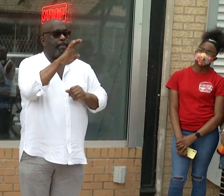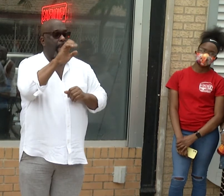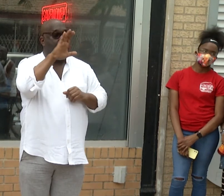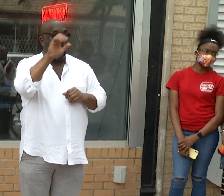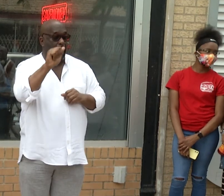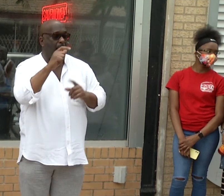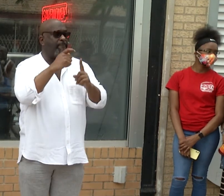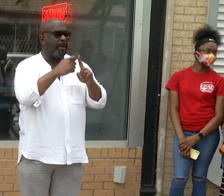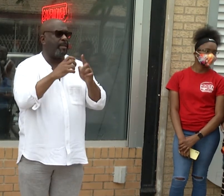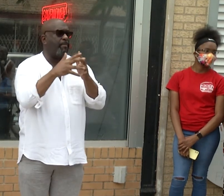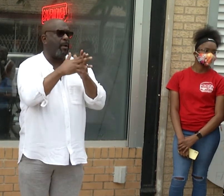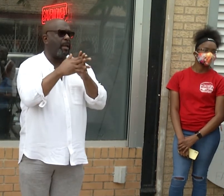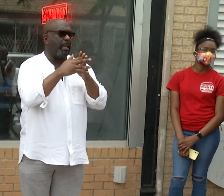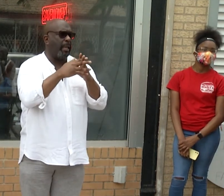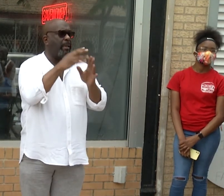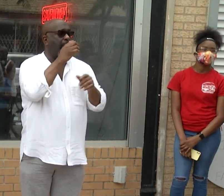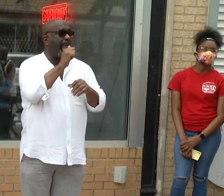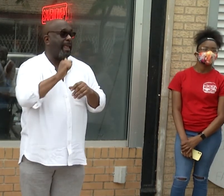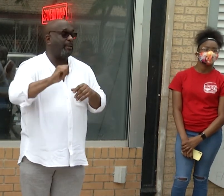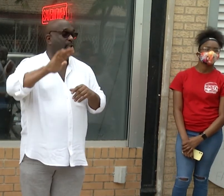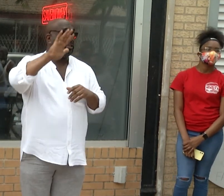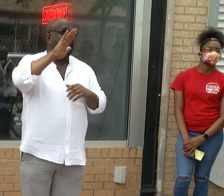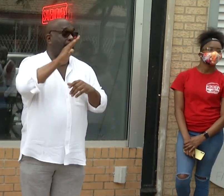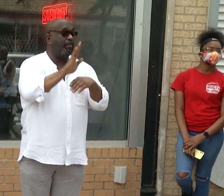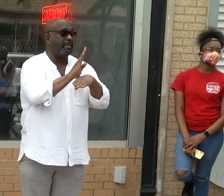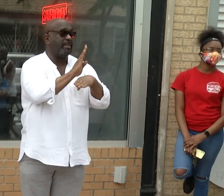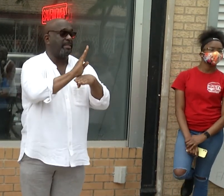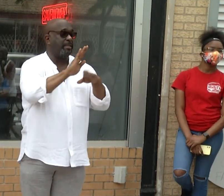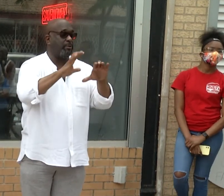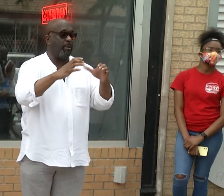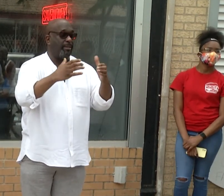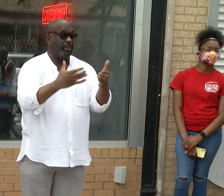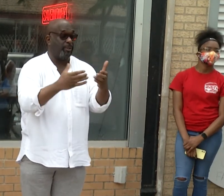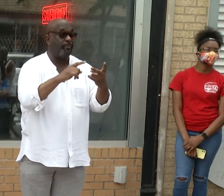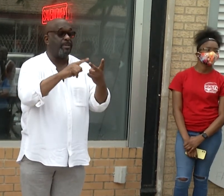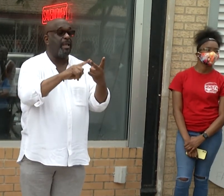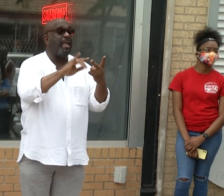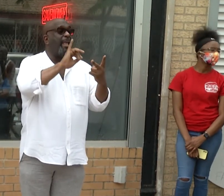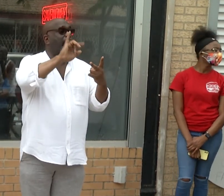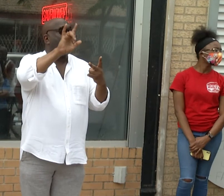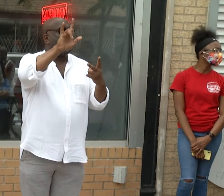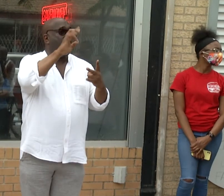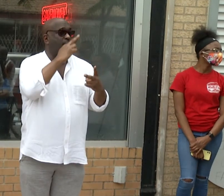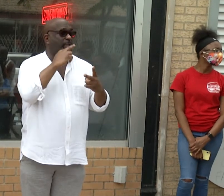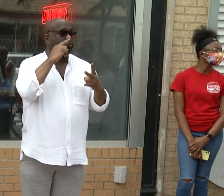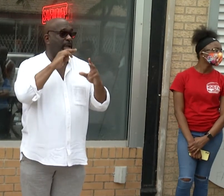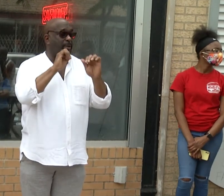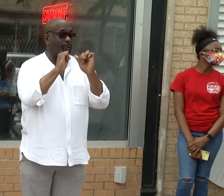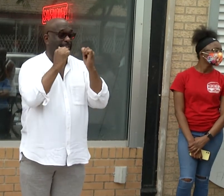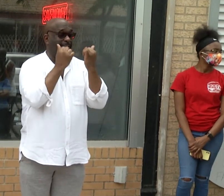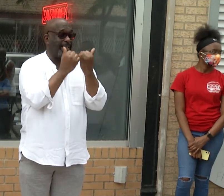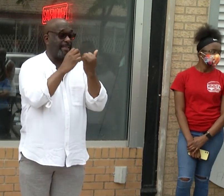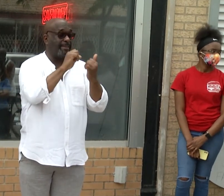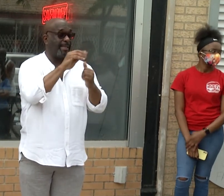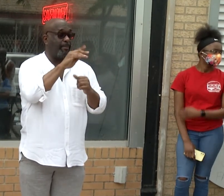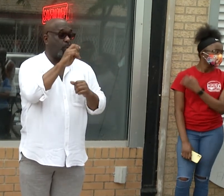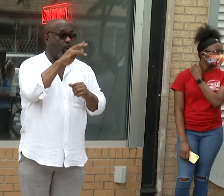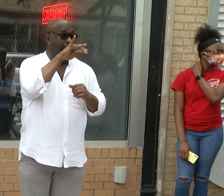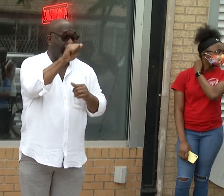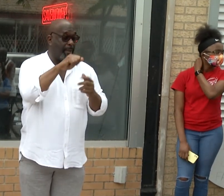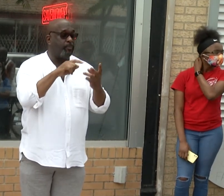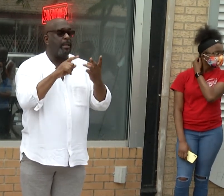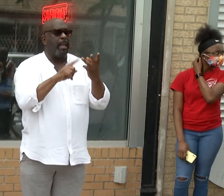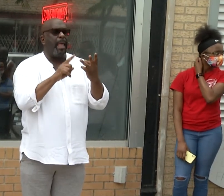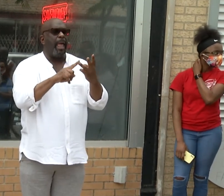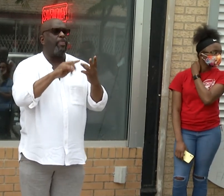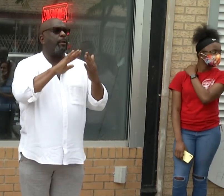Business Coalition, the Illinois Restaurant Association, Sam Toya, and the National Partnership for New Communities to